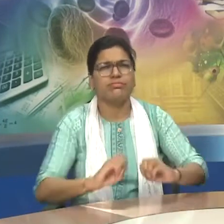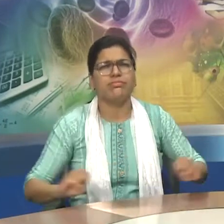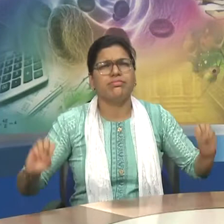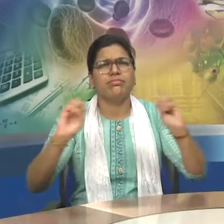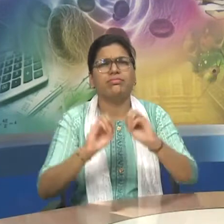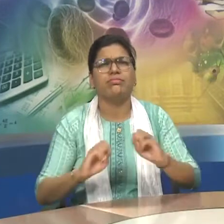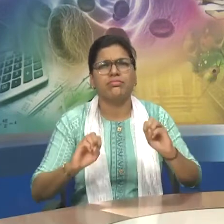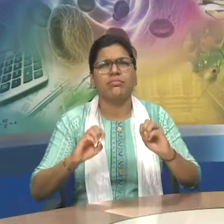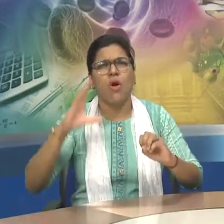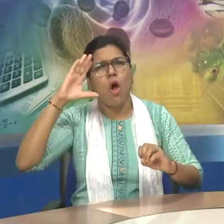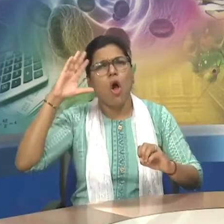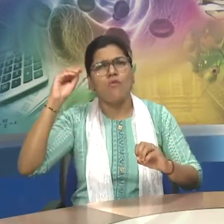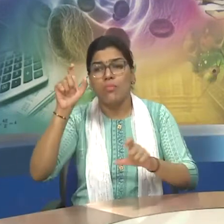and nurturing